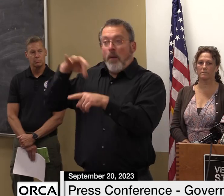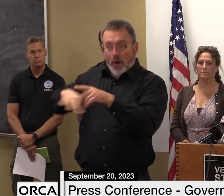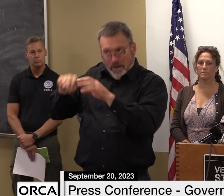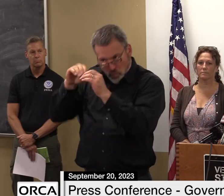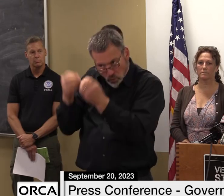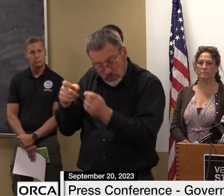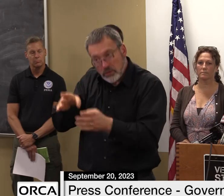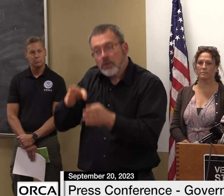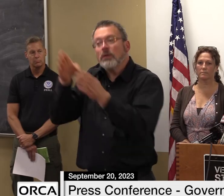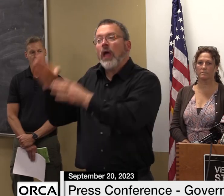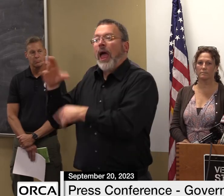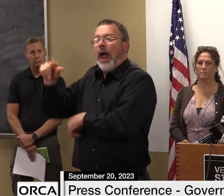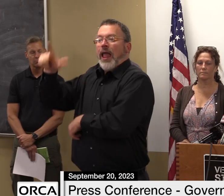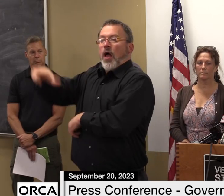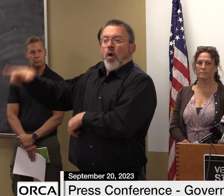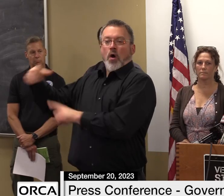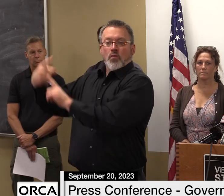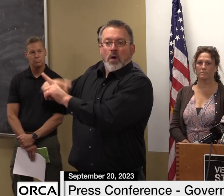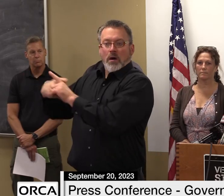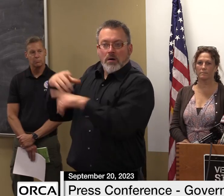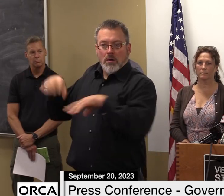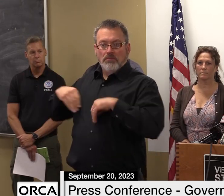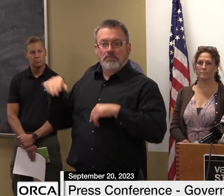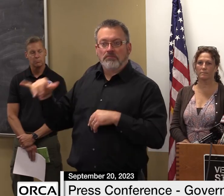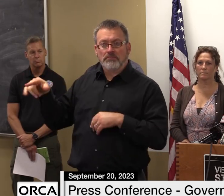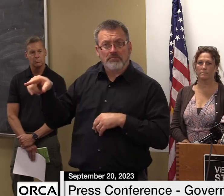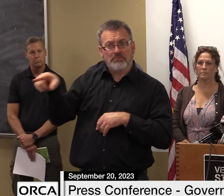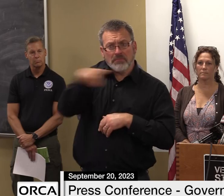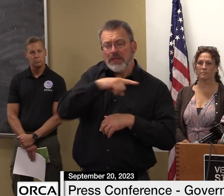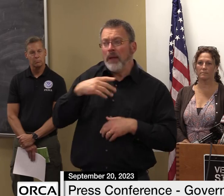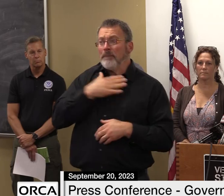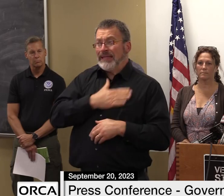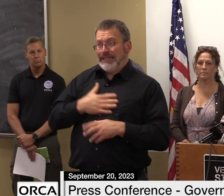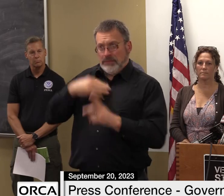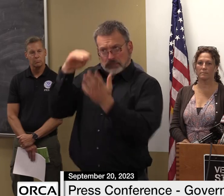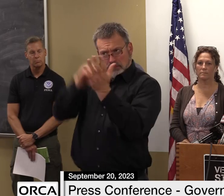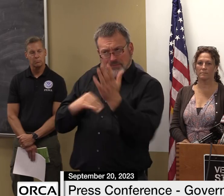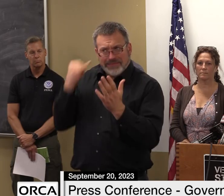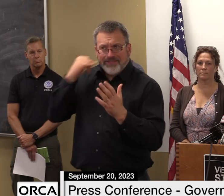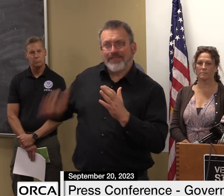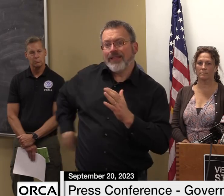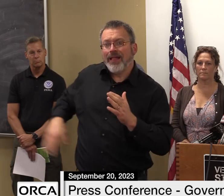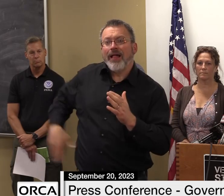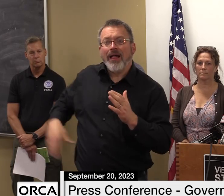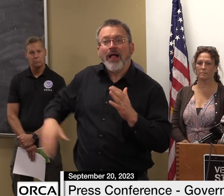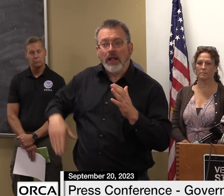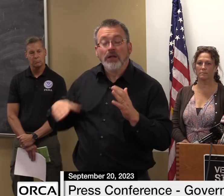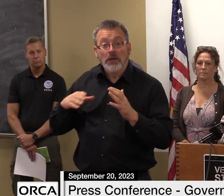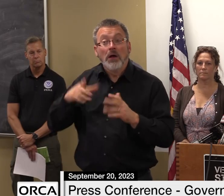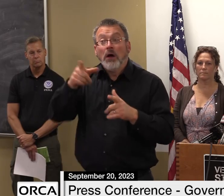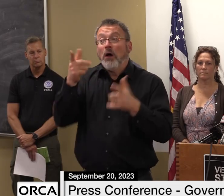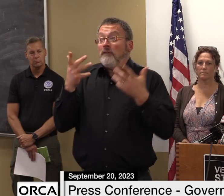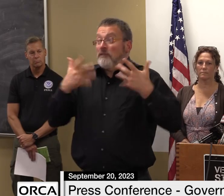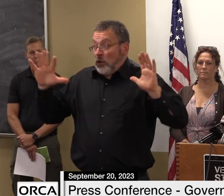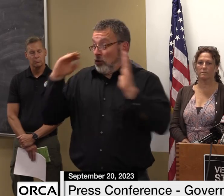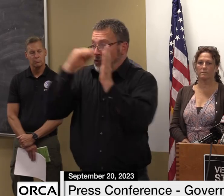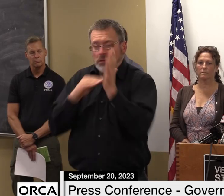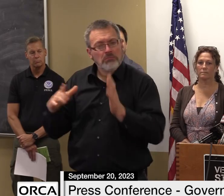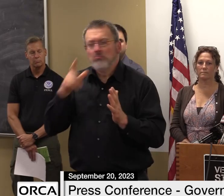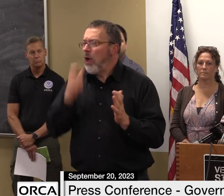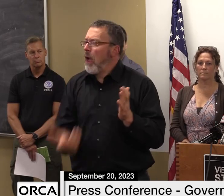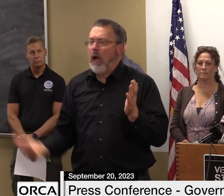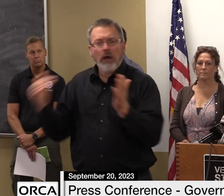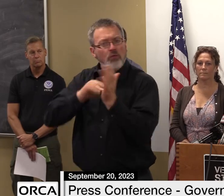have to apply again. The department will be making changes to the payments for those applications that are still under review, and for